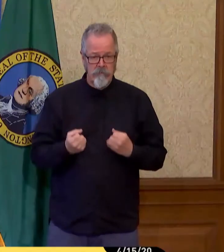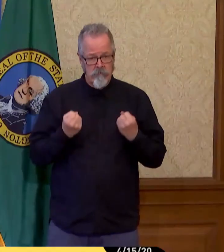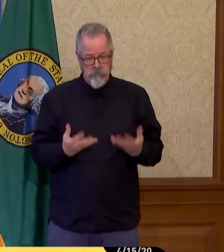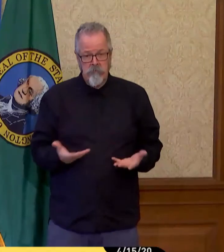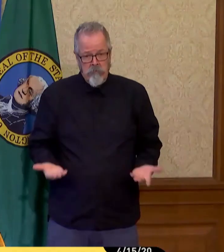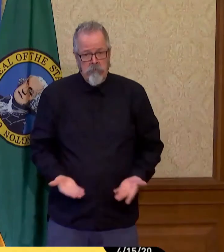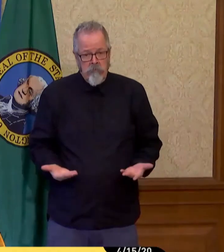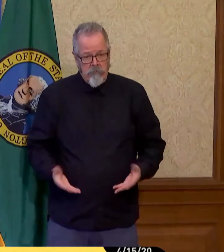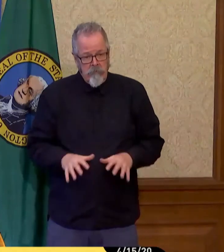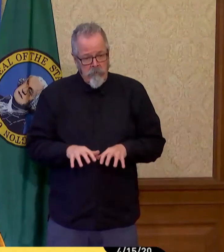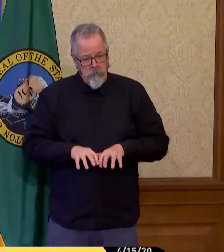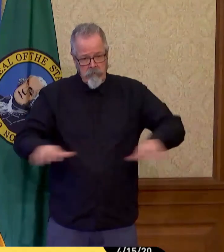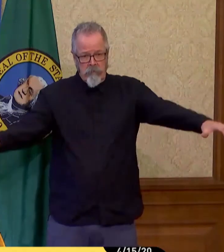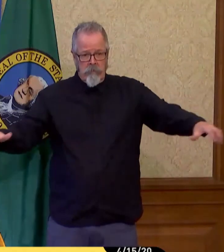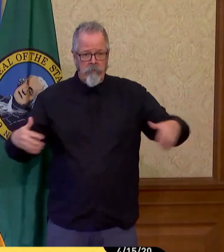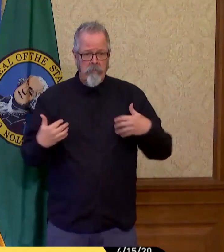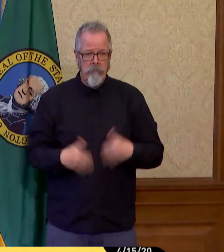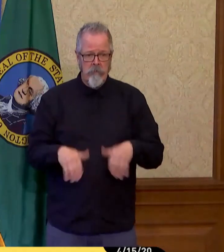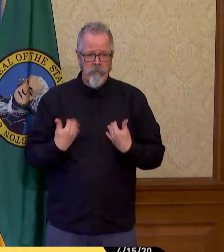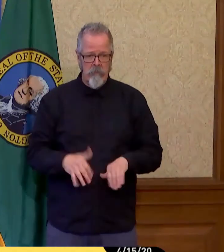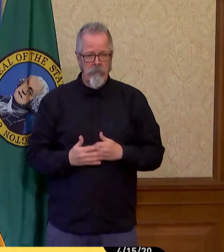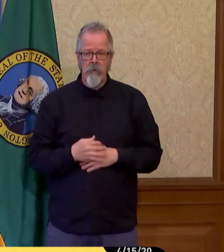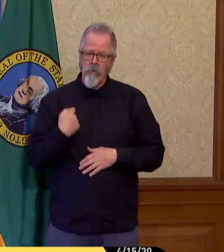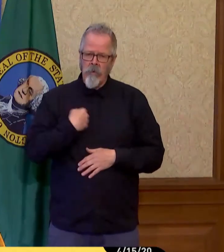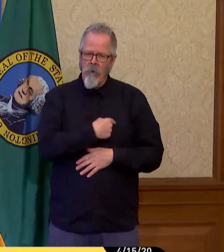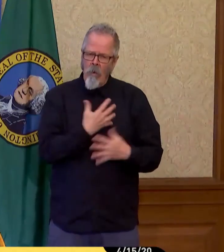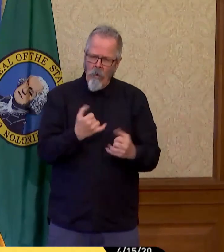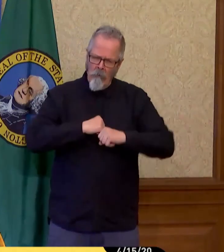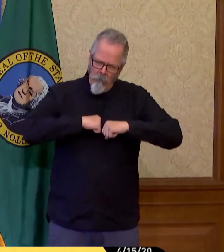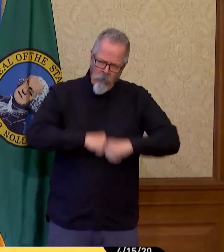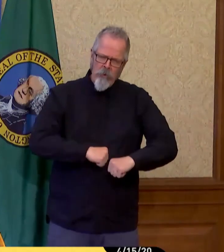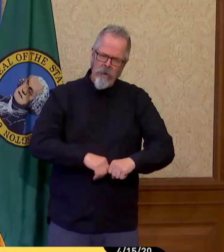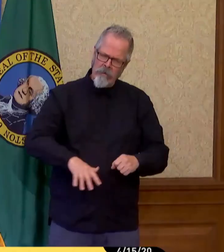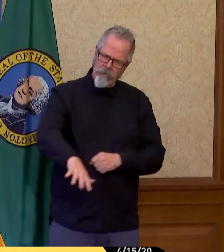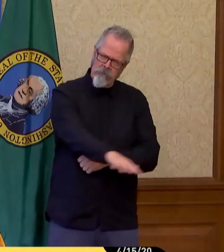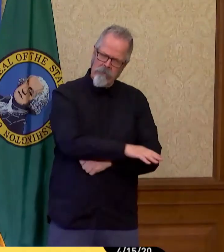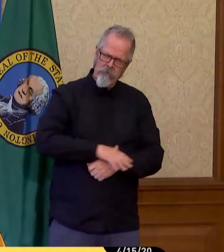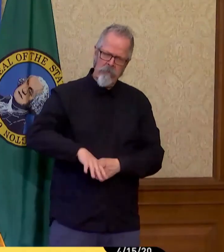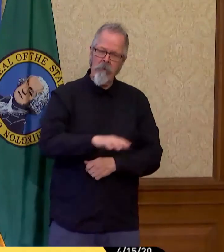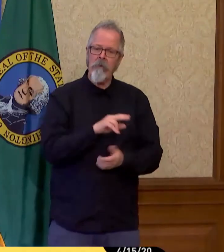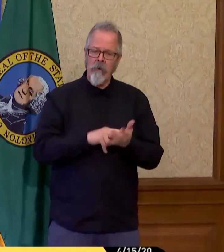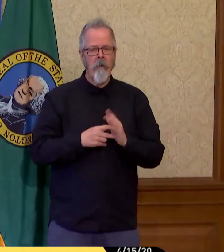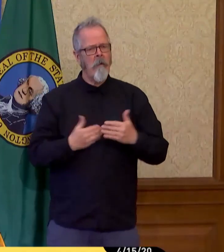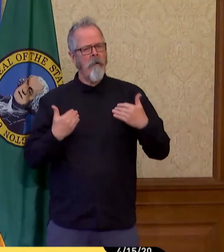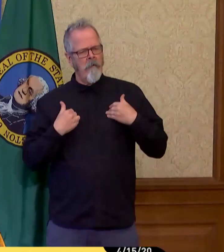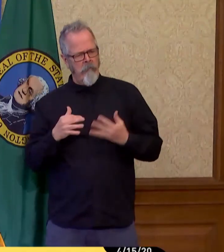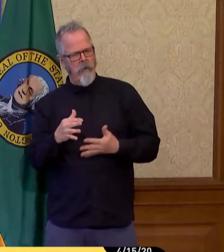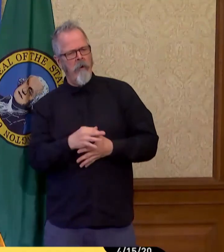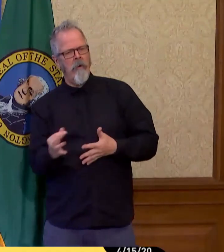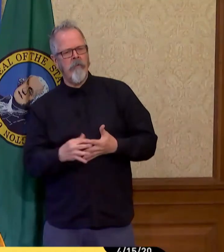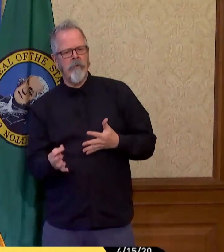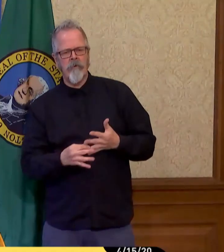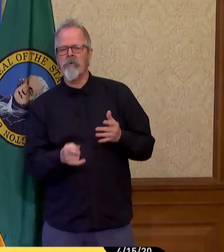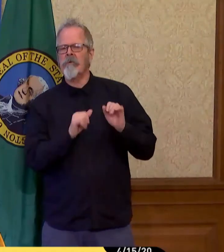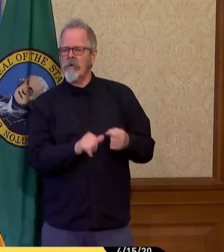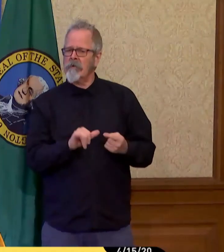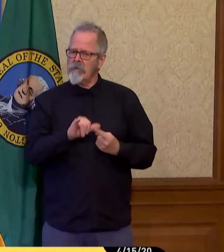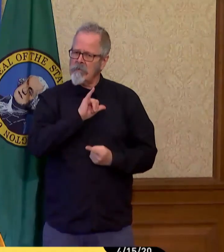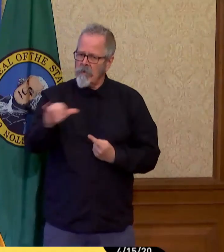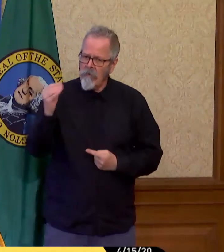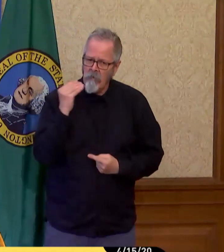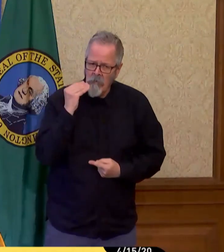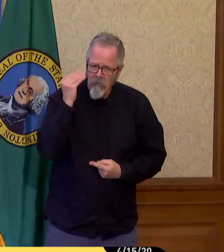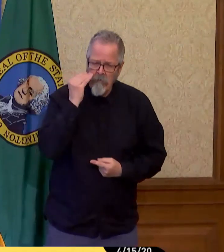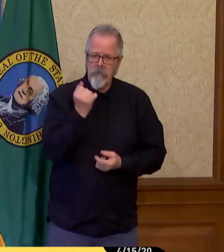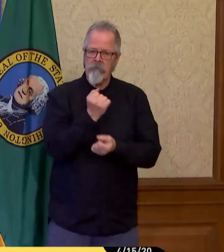protective, to weather the financial storm here, and then go back and get their job. I think this is a really good policy. I'm proud that we've done